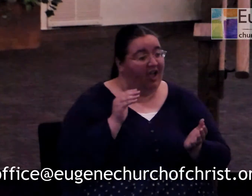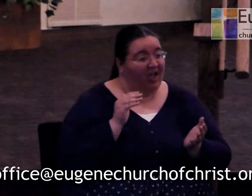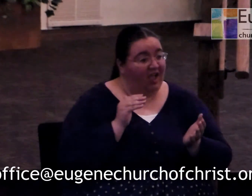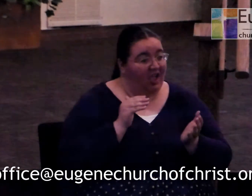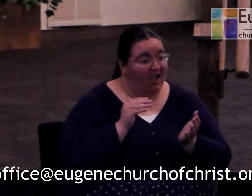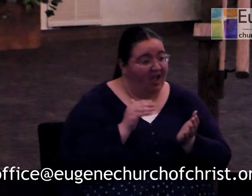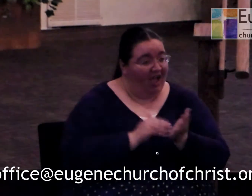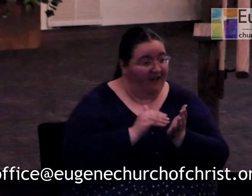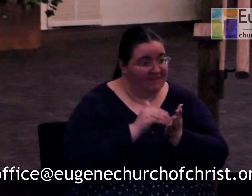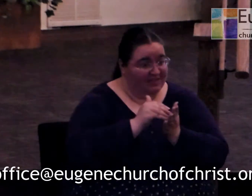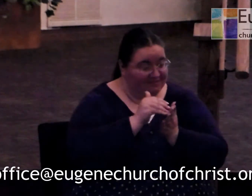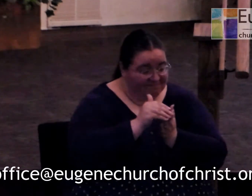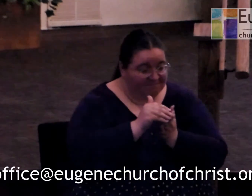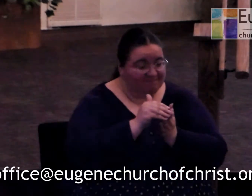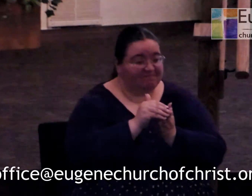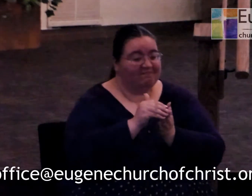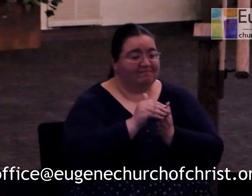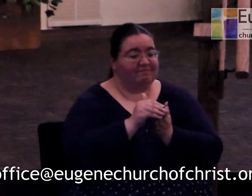in a left lane because they wanted to turn right.